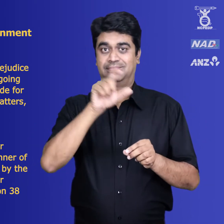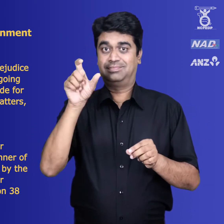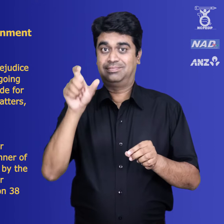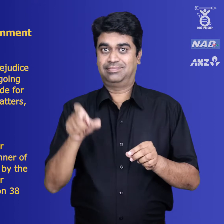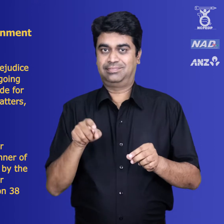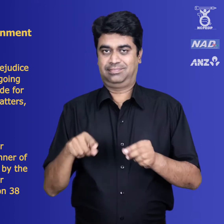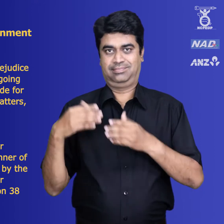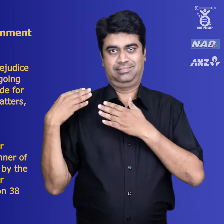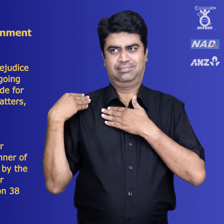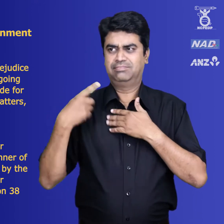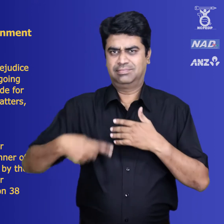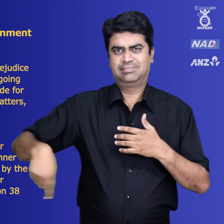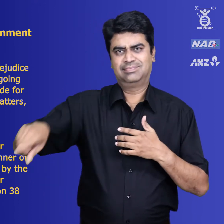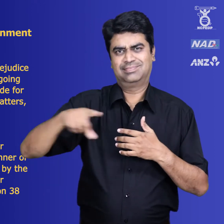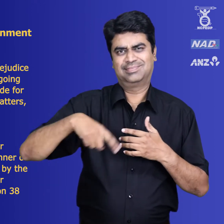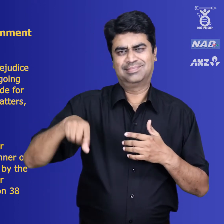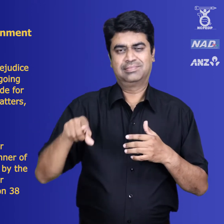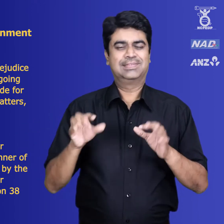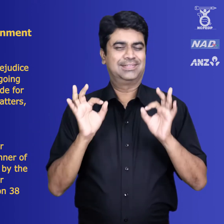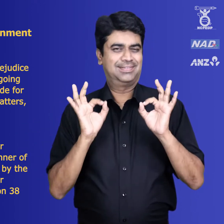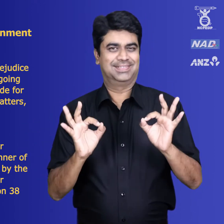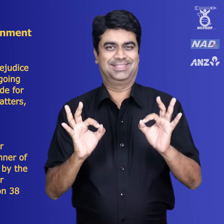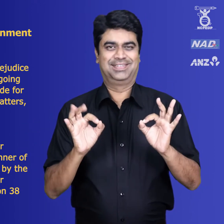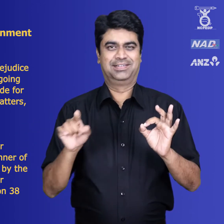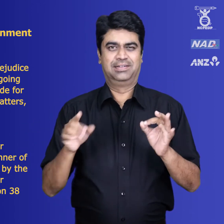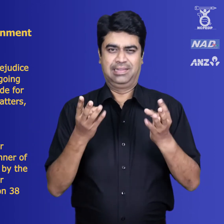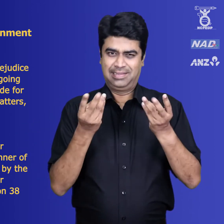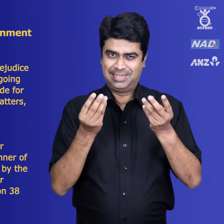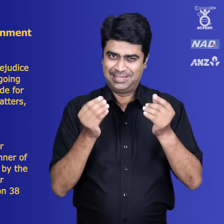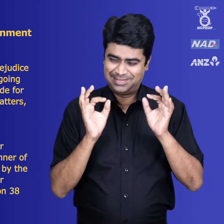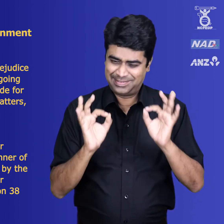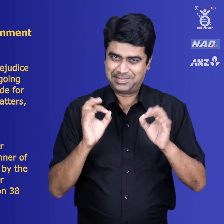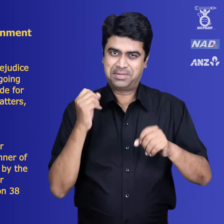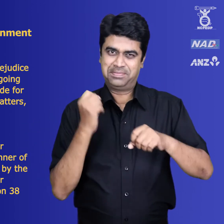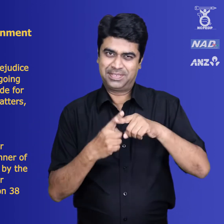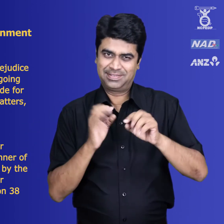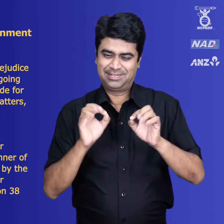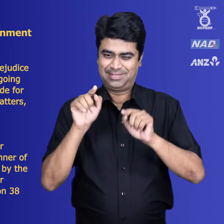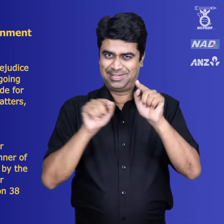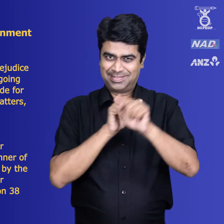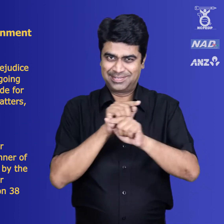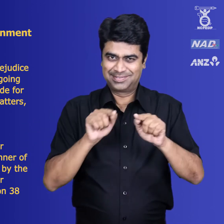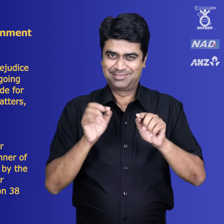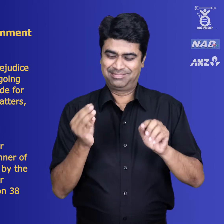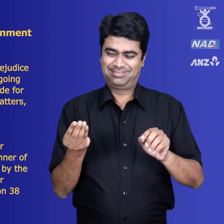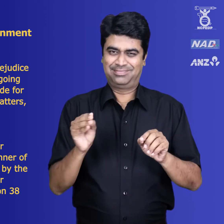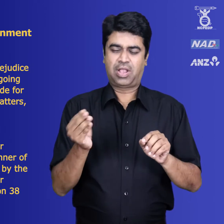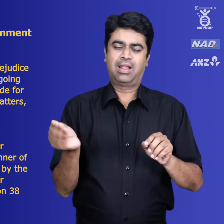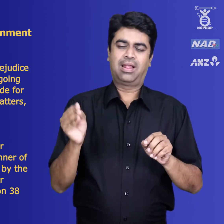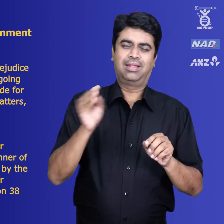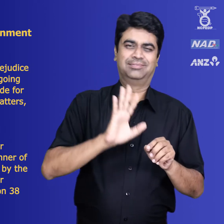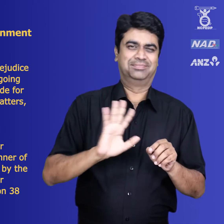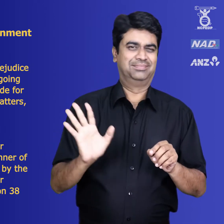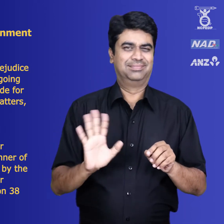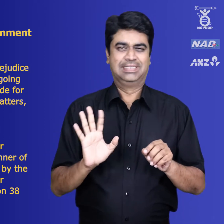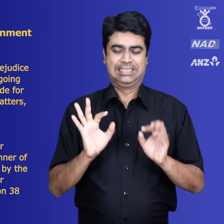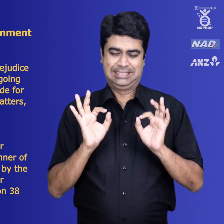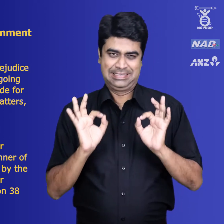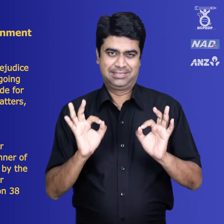made by the Assessment Board under subsection 3 of section 38.